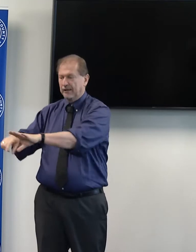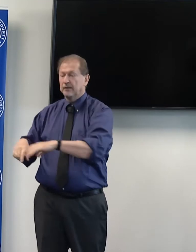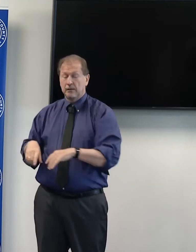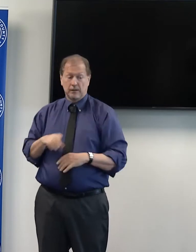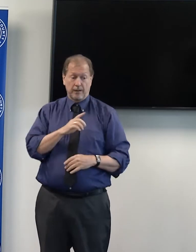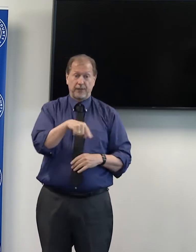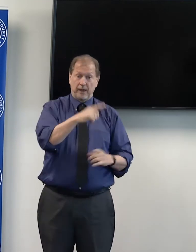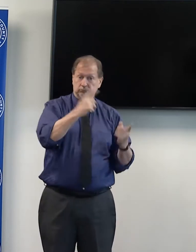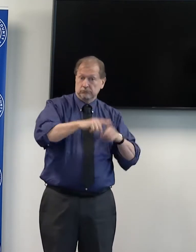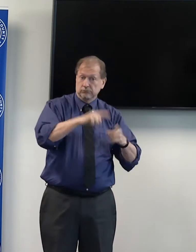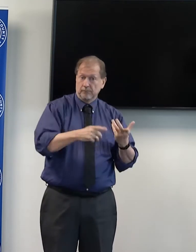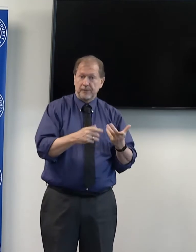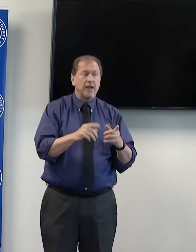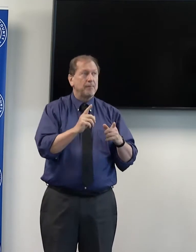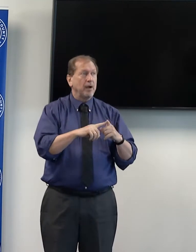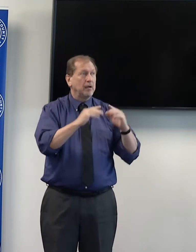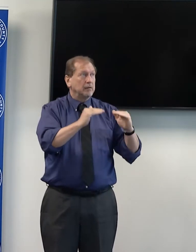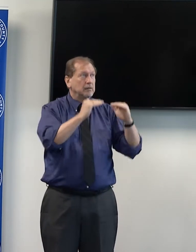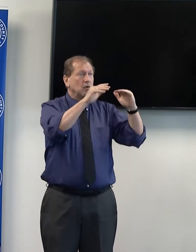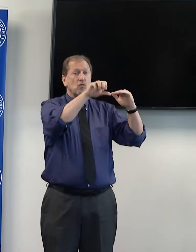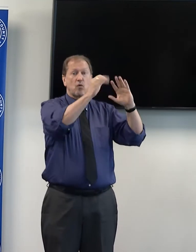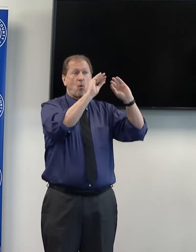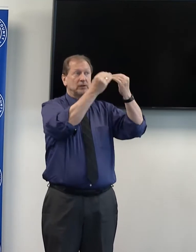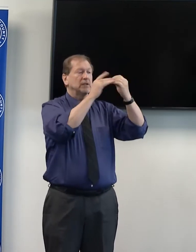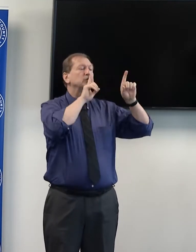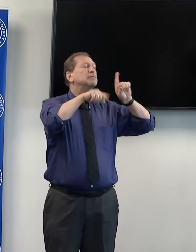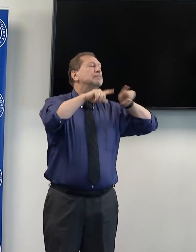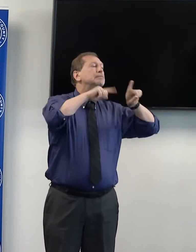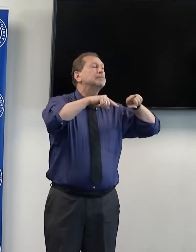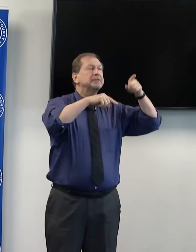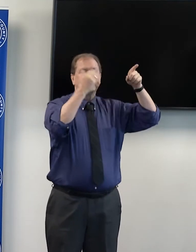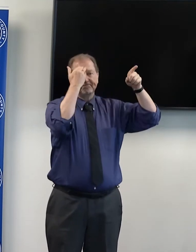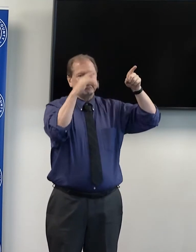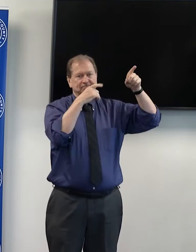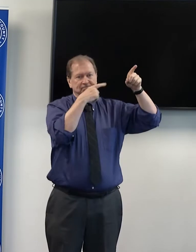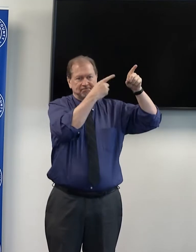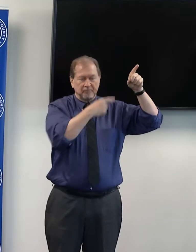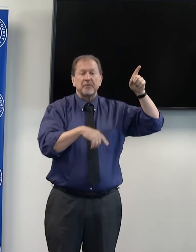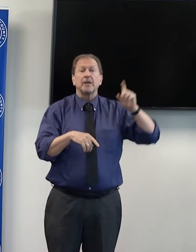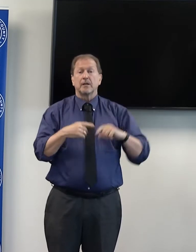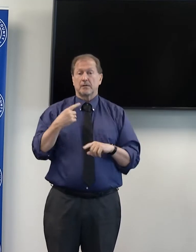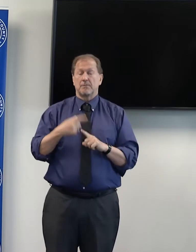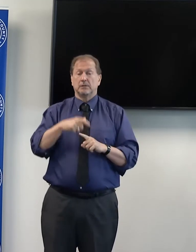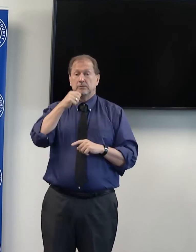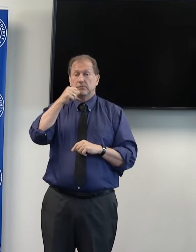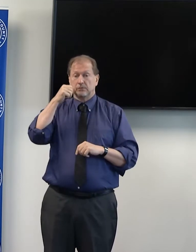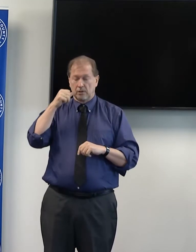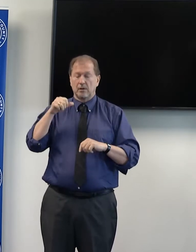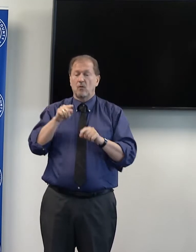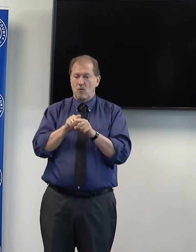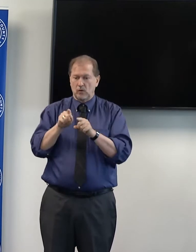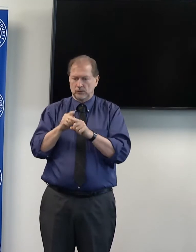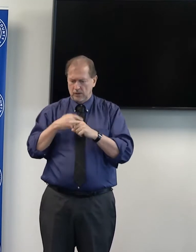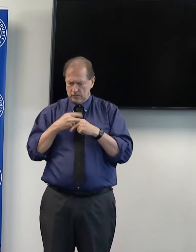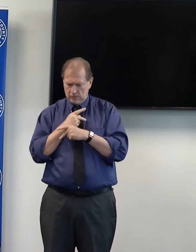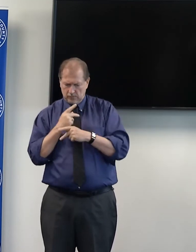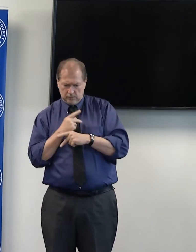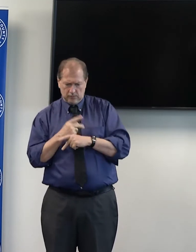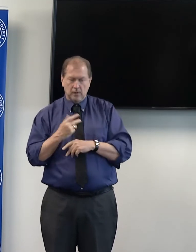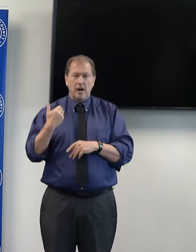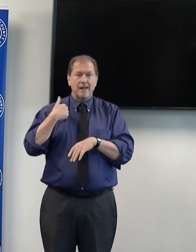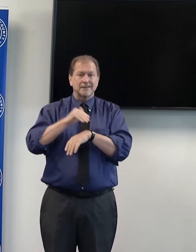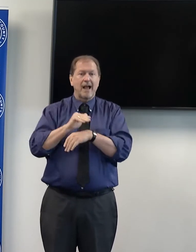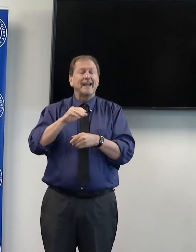we're working on that. A lot of these other ones, we spent a great deal of time as well yesterday and last night in